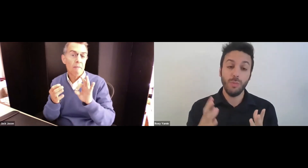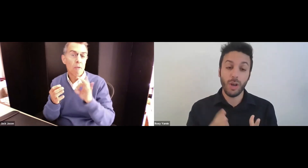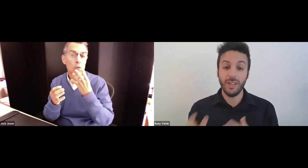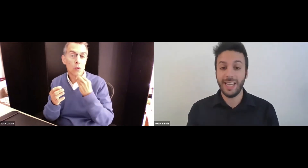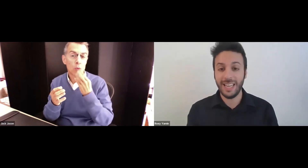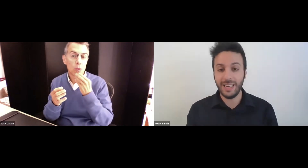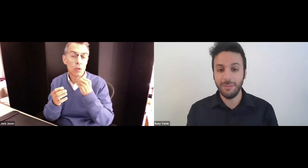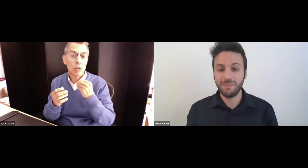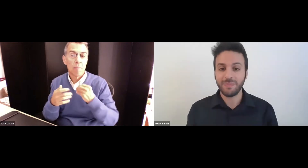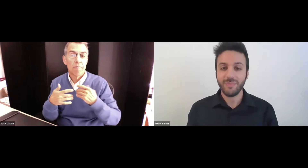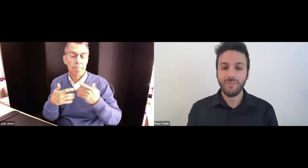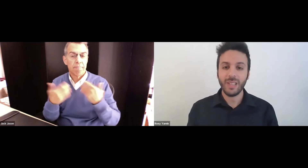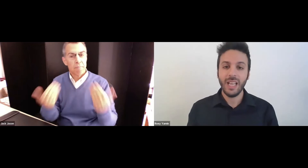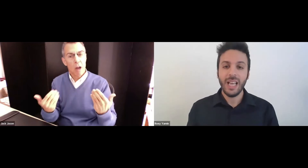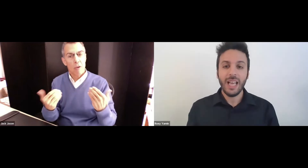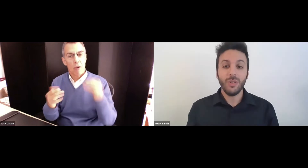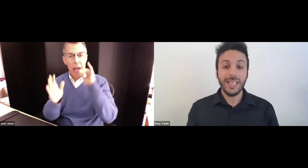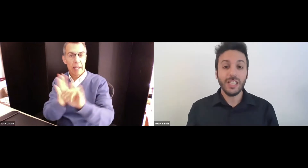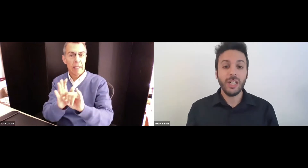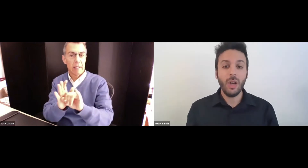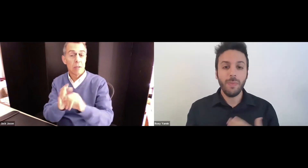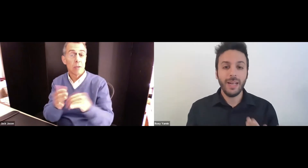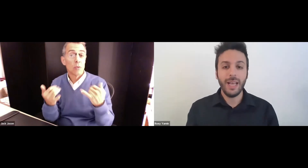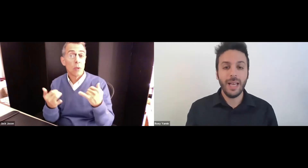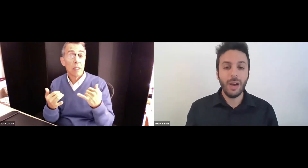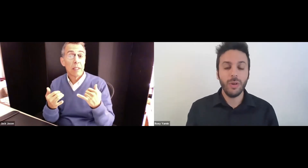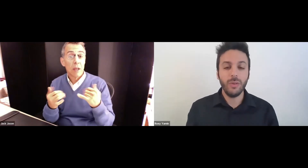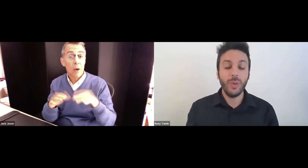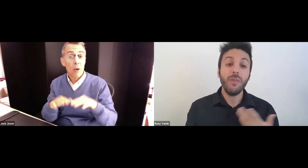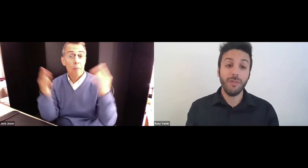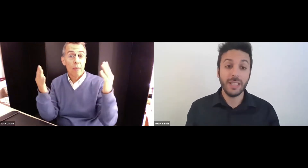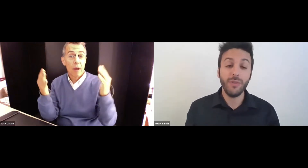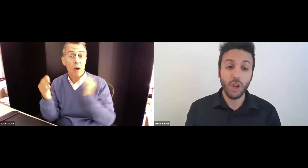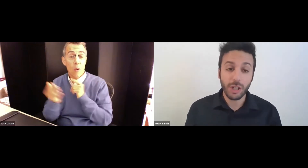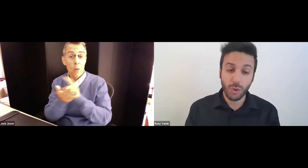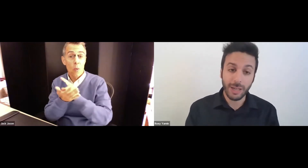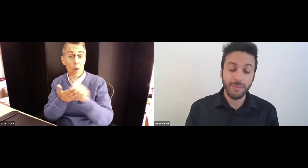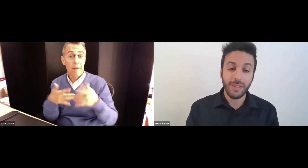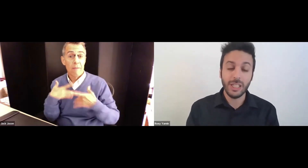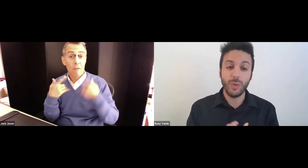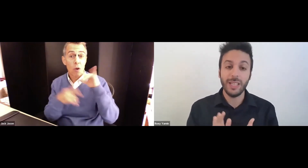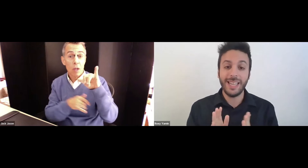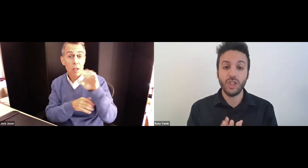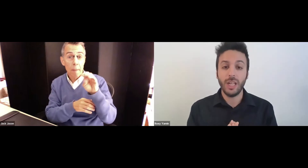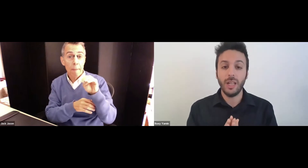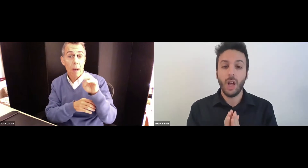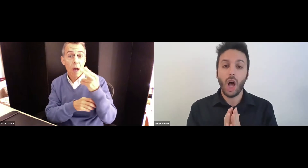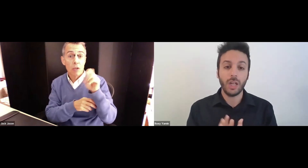modern identity. Today's session opened our week of events for Yom Hashoah, Israel National Holocaust